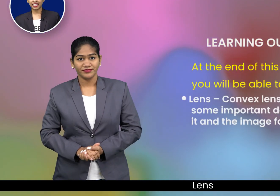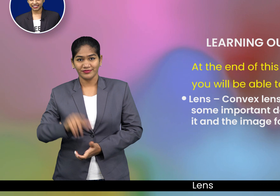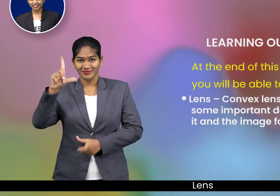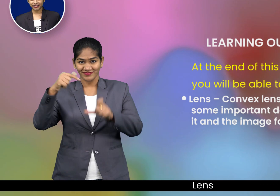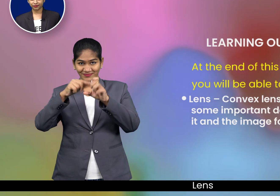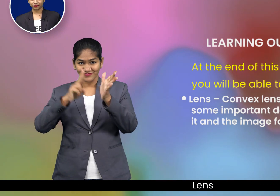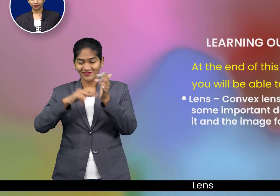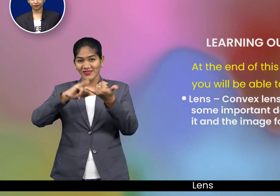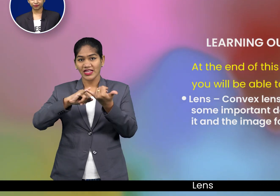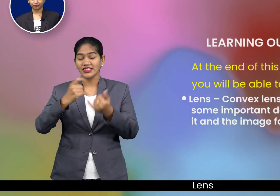lens,